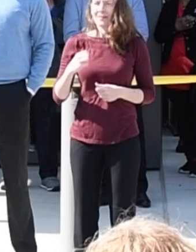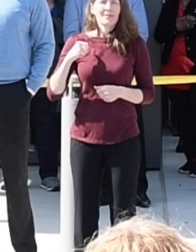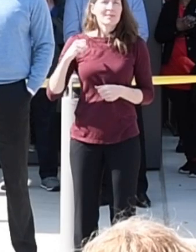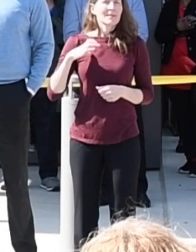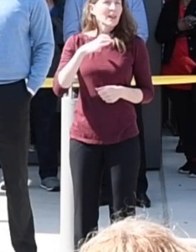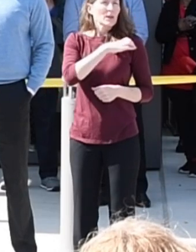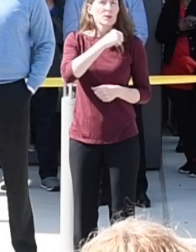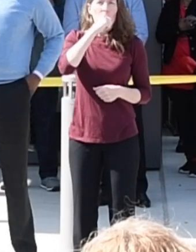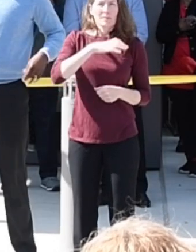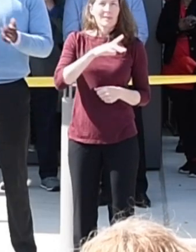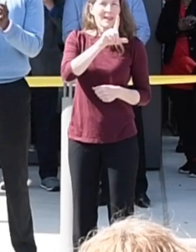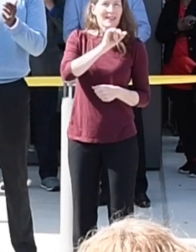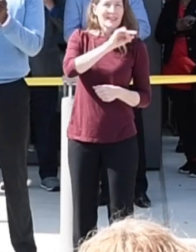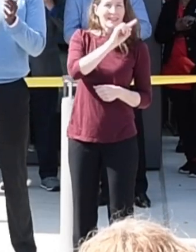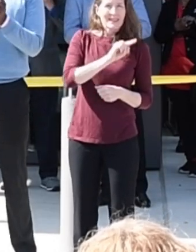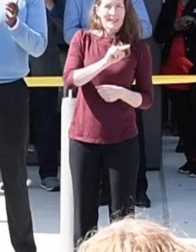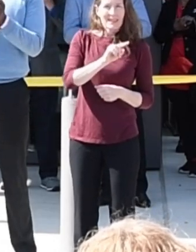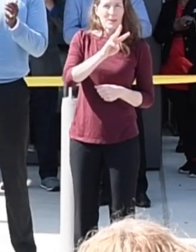Councilwoman Liz Walsh.